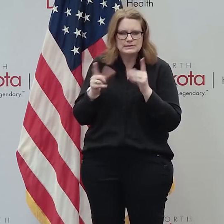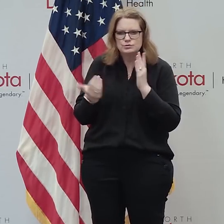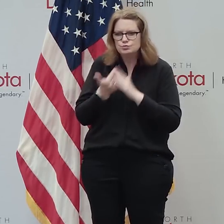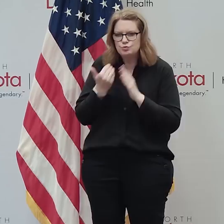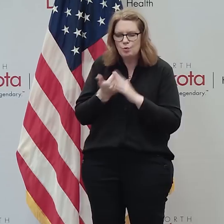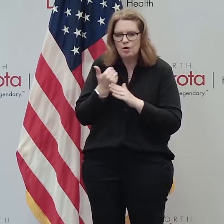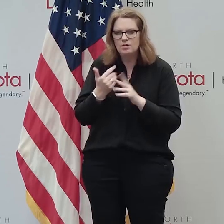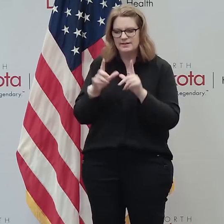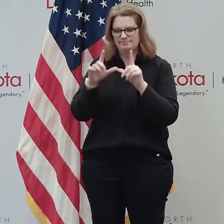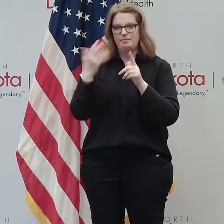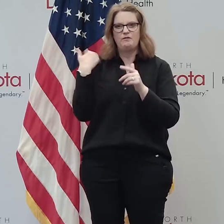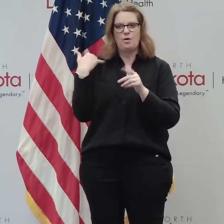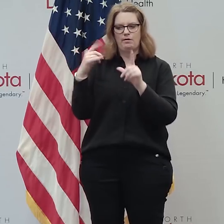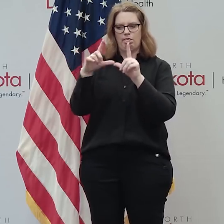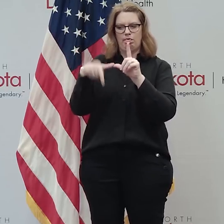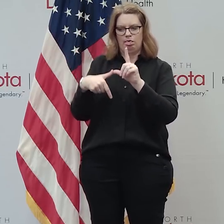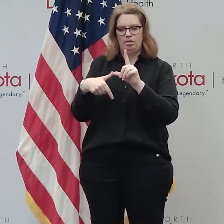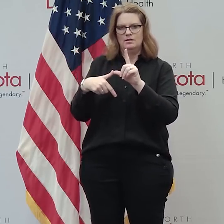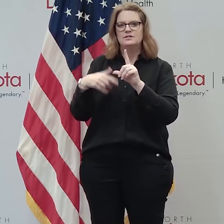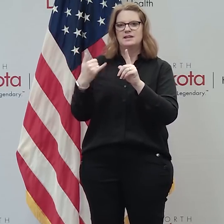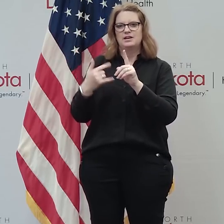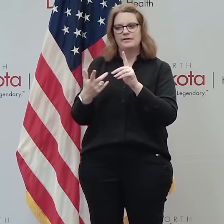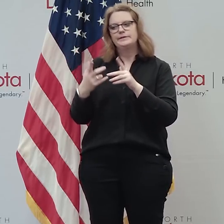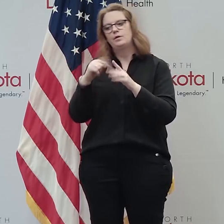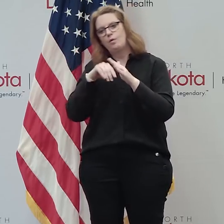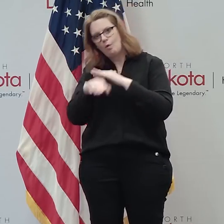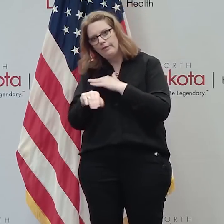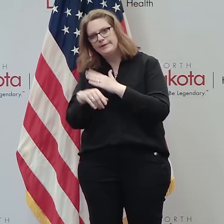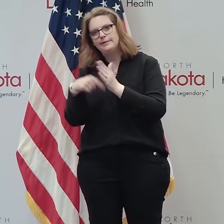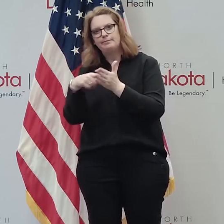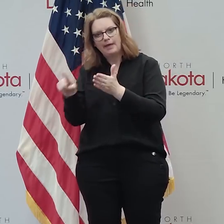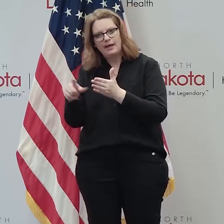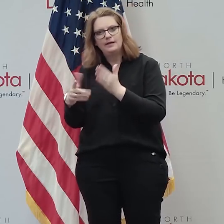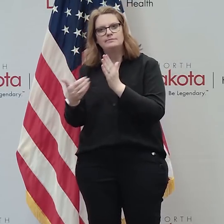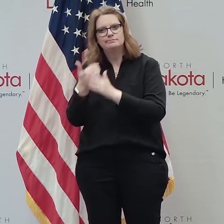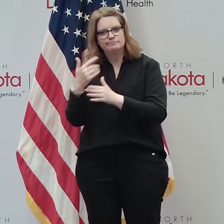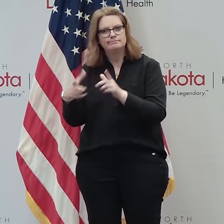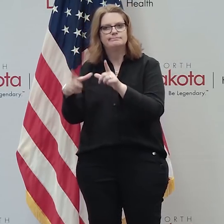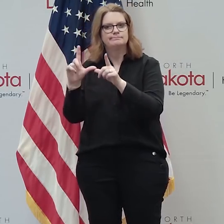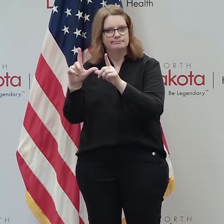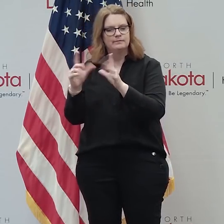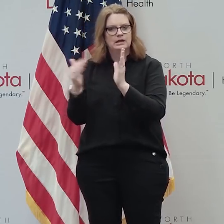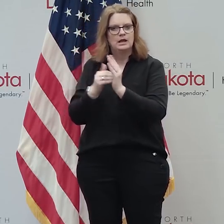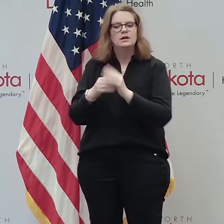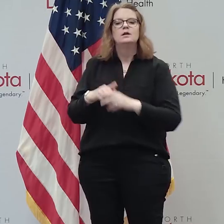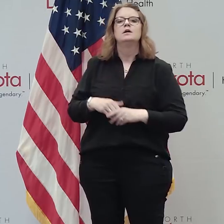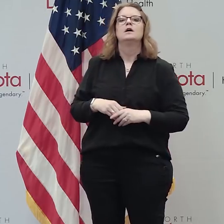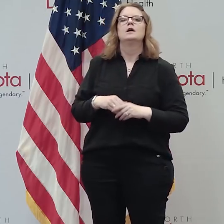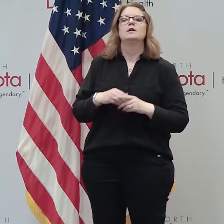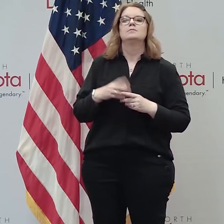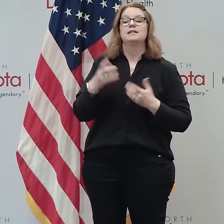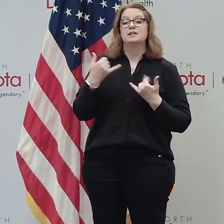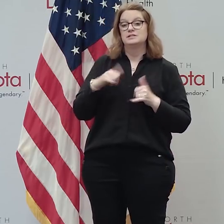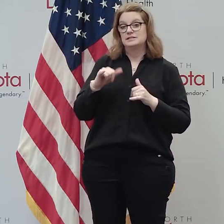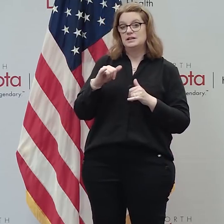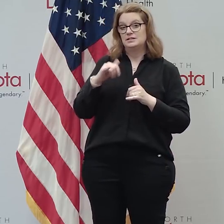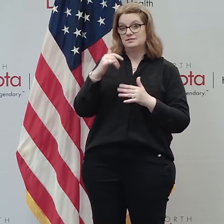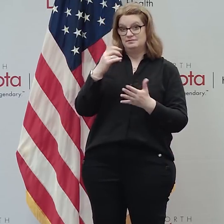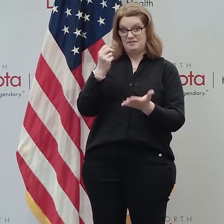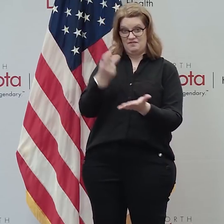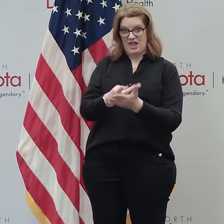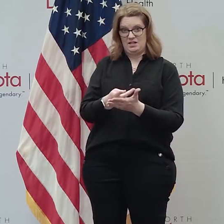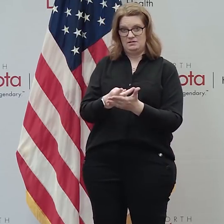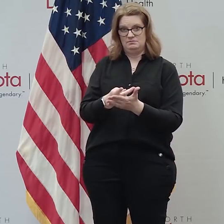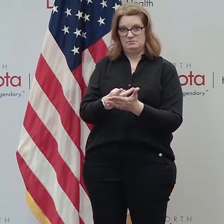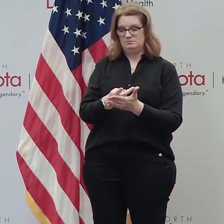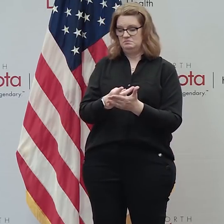1. Again, if they were due for renewal March 1 or after, they're still valid. Don't need to